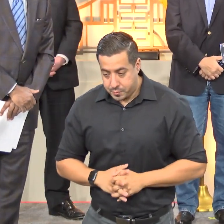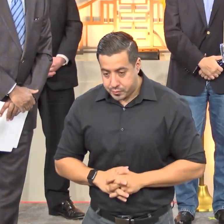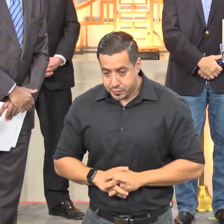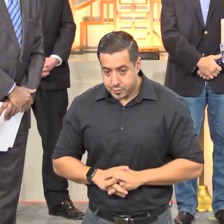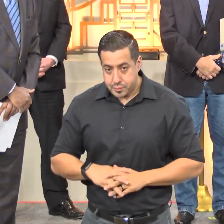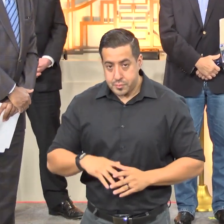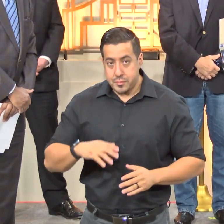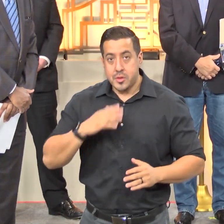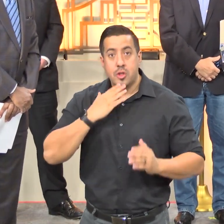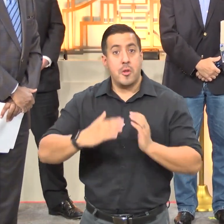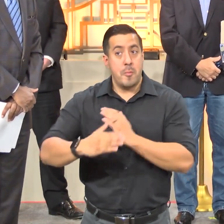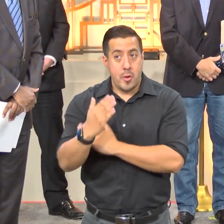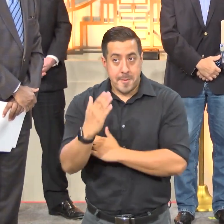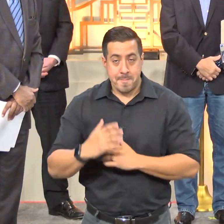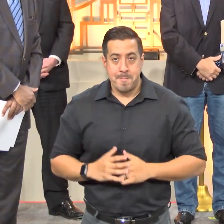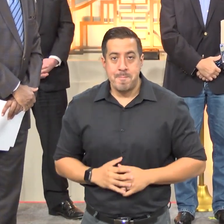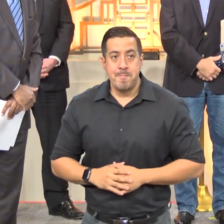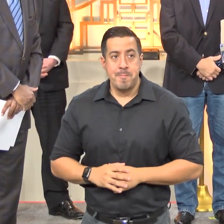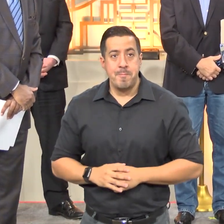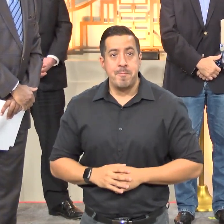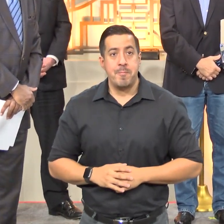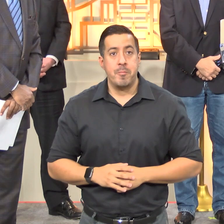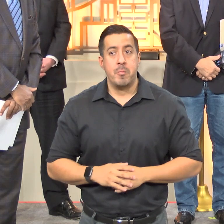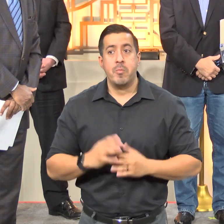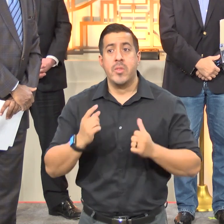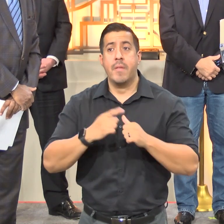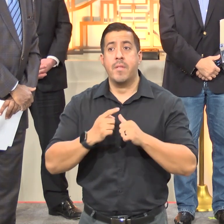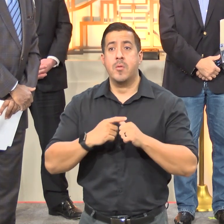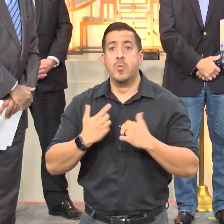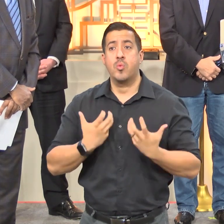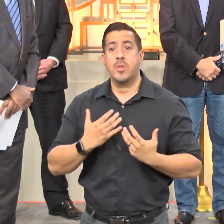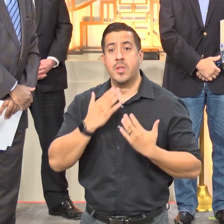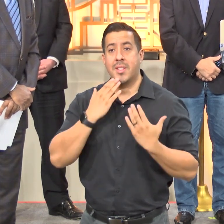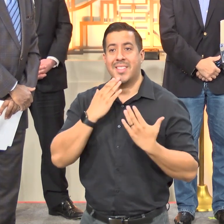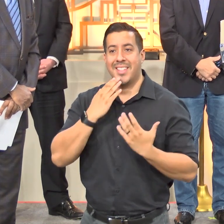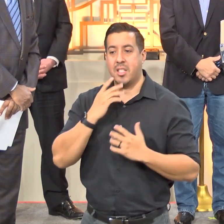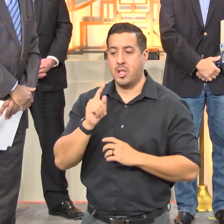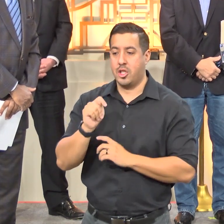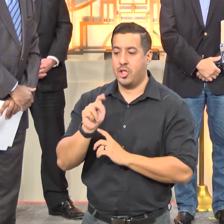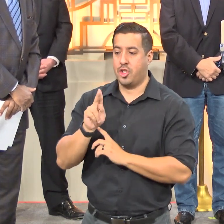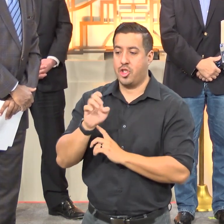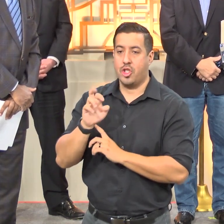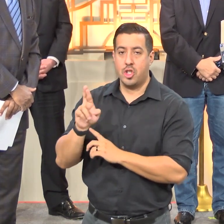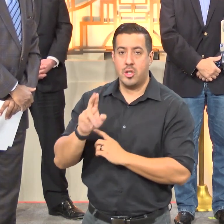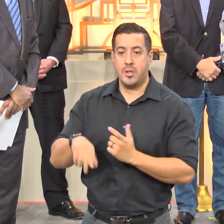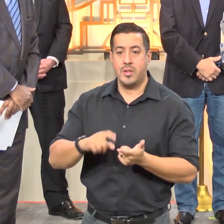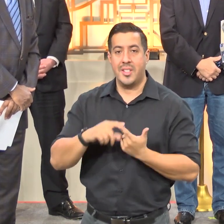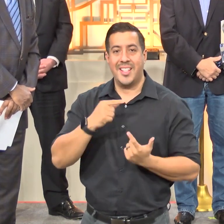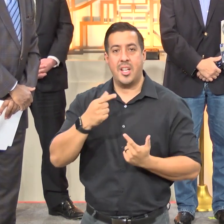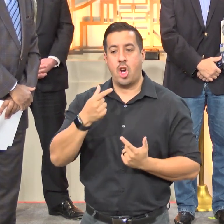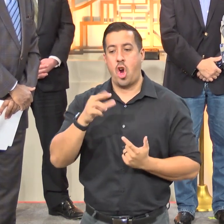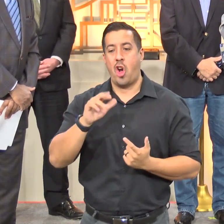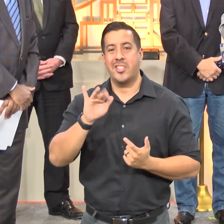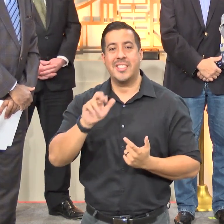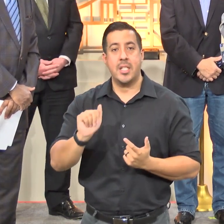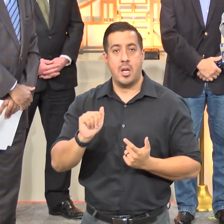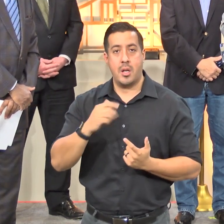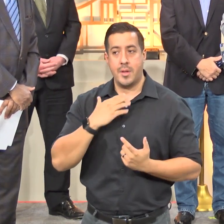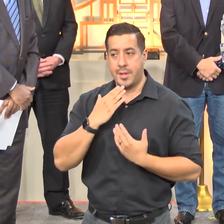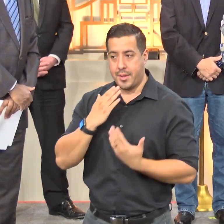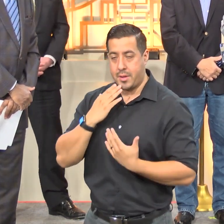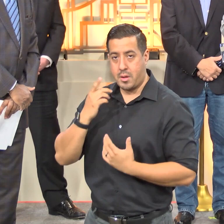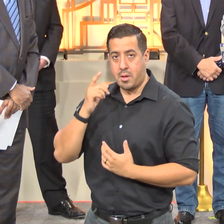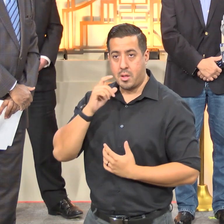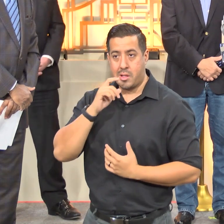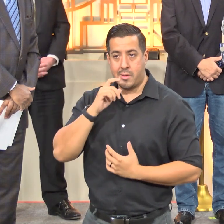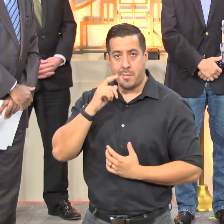Everybody, good morning. I'd like to thank Mayor Turner and Commissioner Garcia not only for